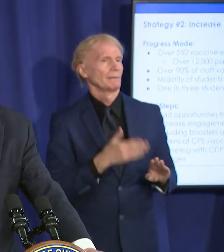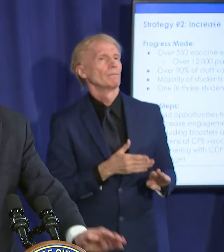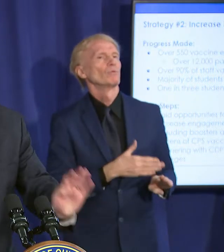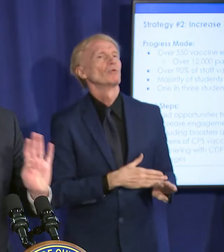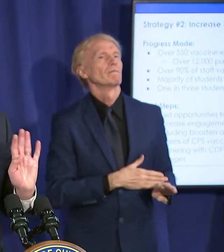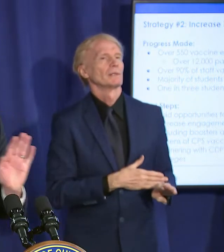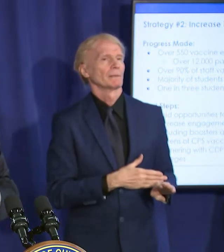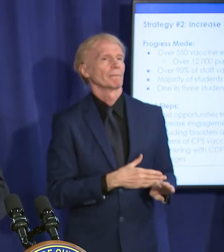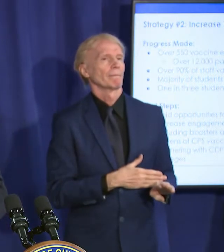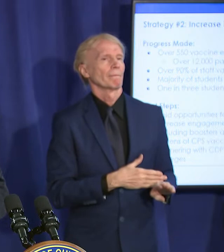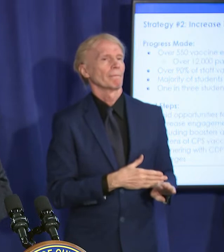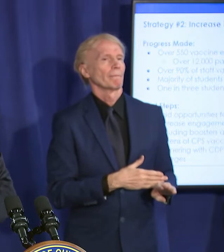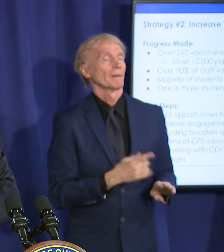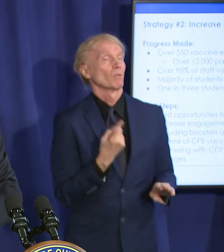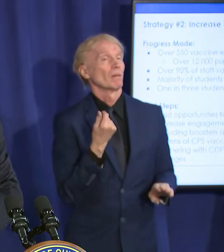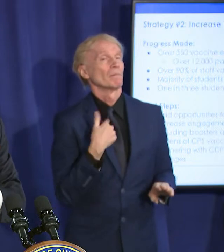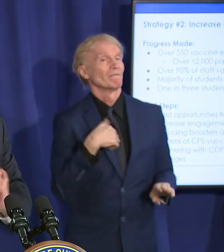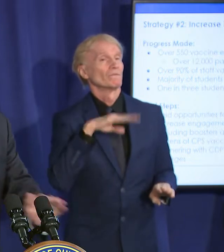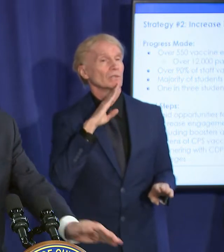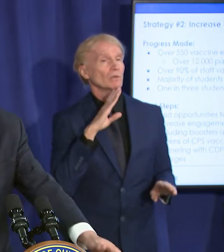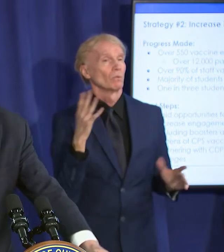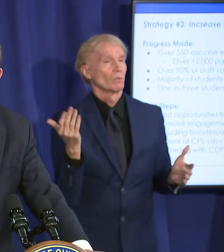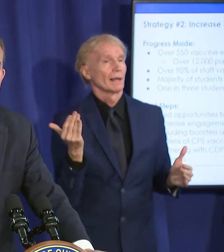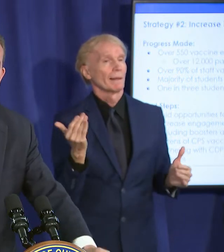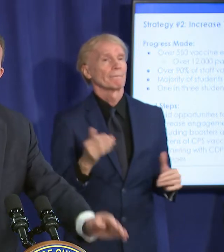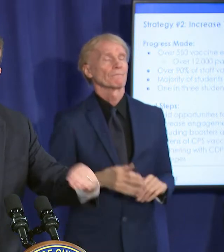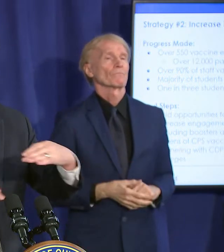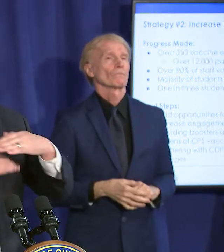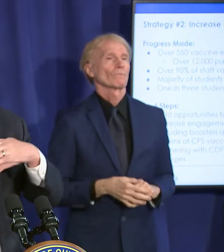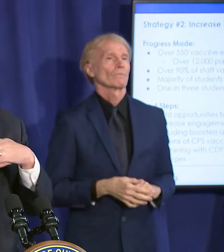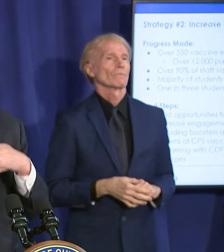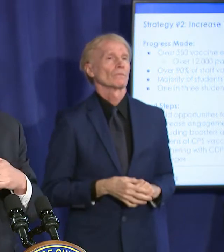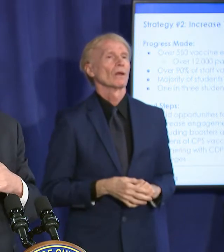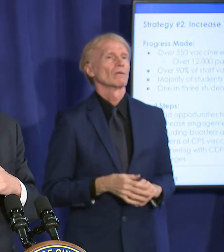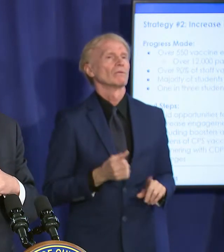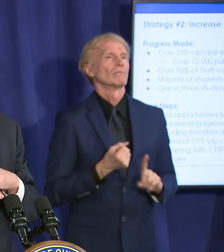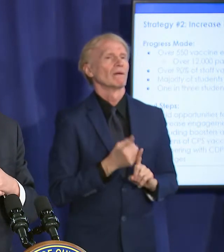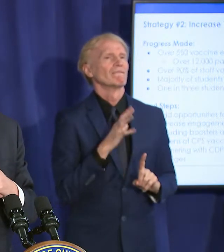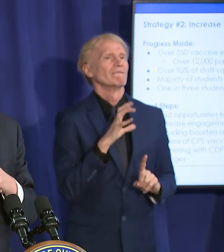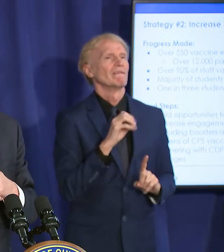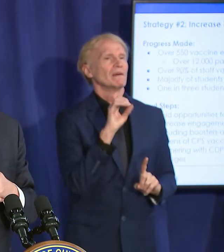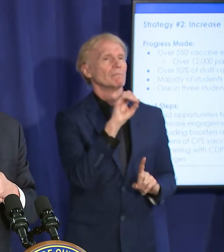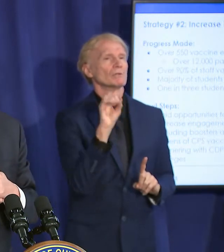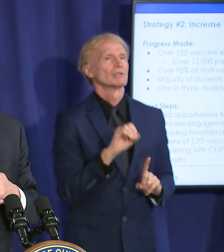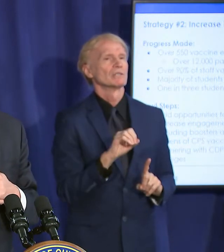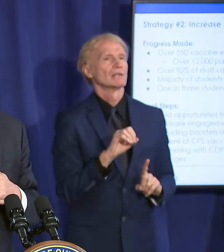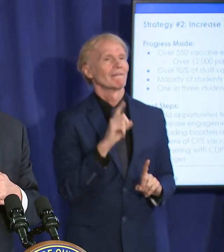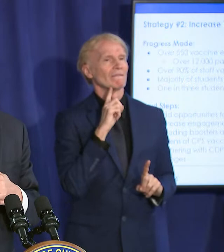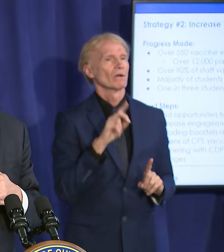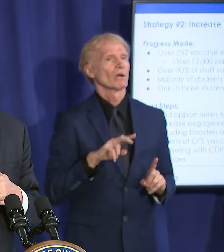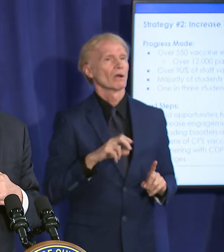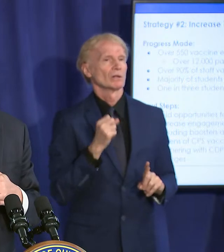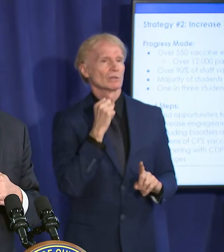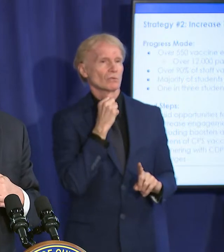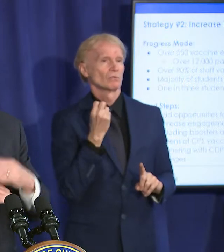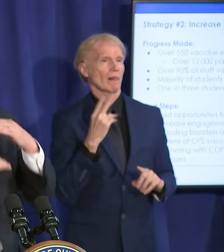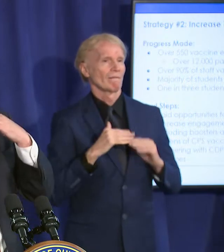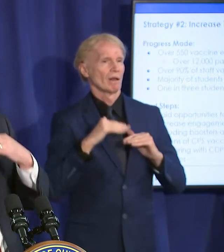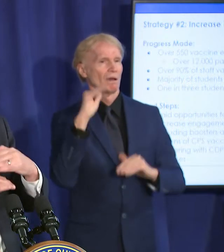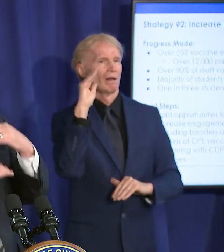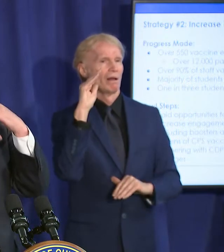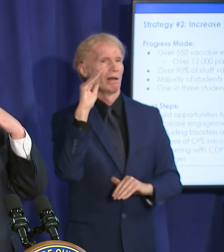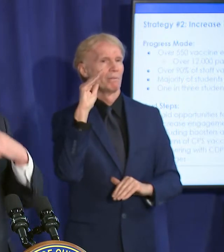improvements. Now, again, one of my frustrations, we hit over 50% of our secondary students, 12 and up, getting